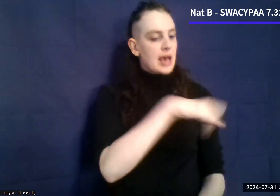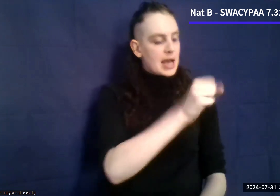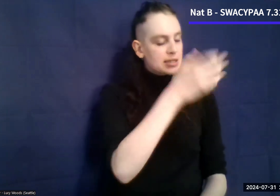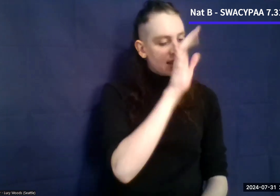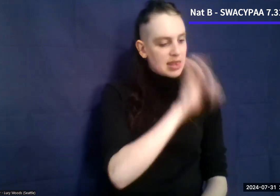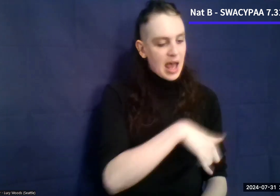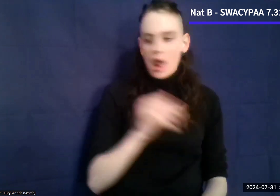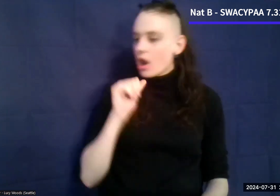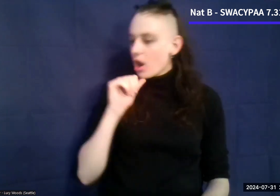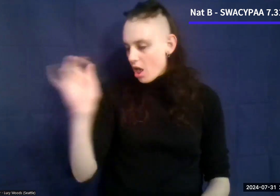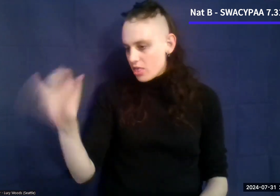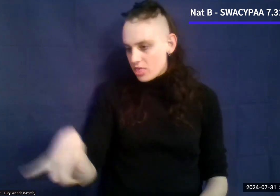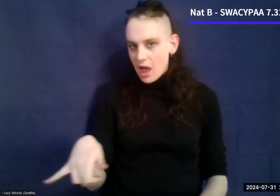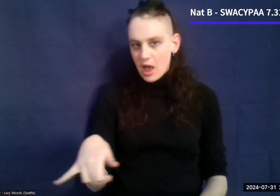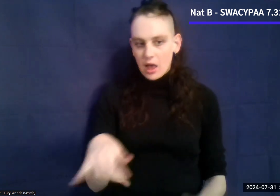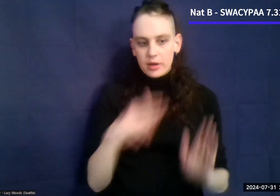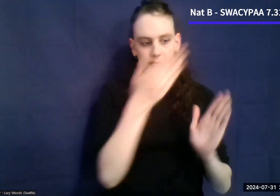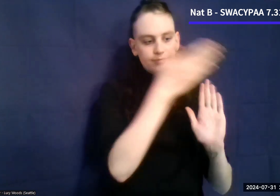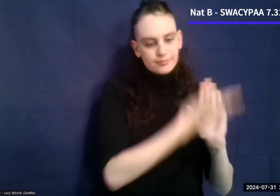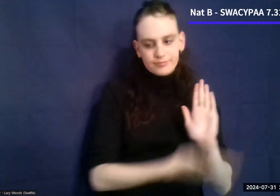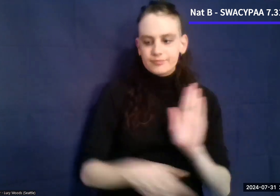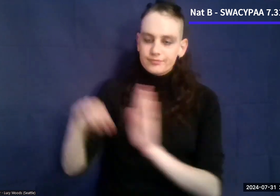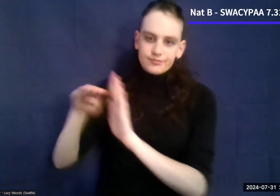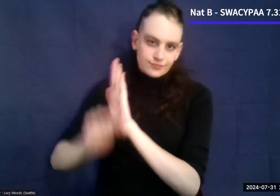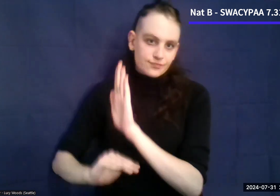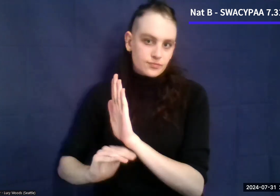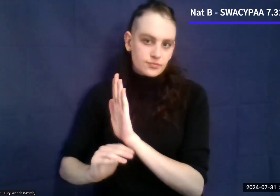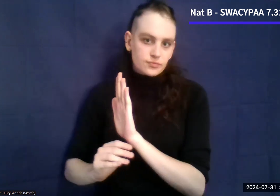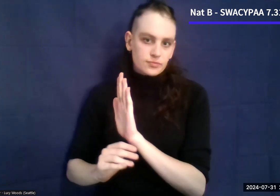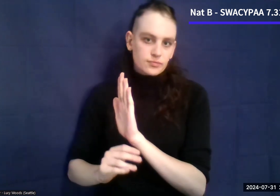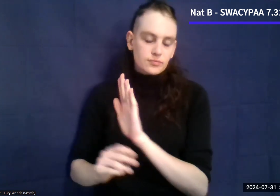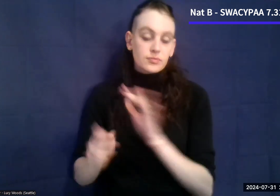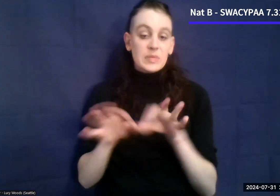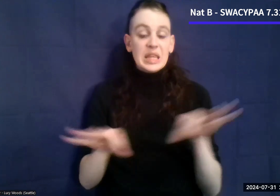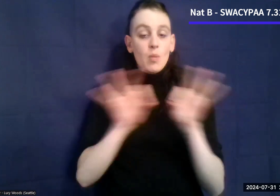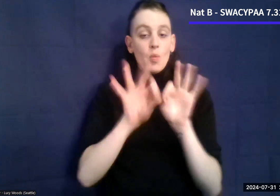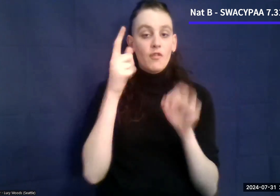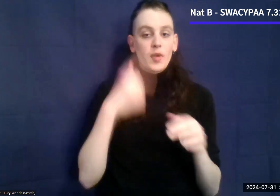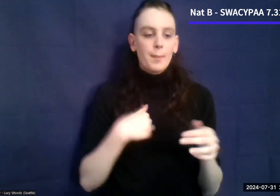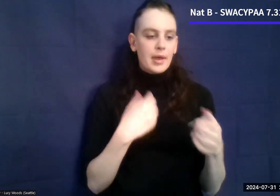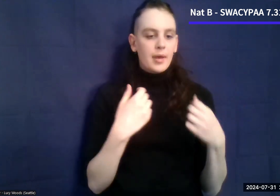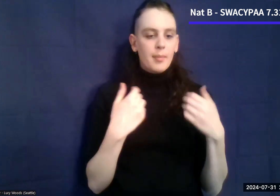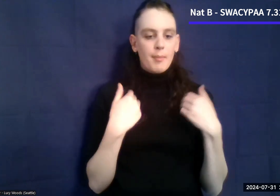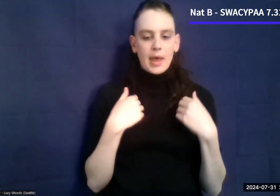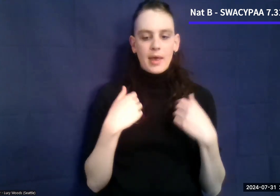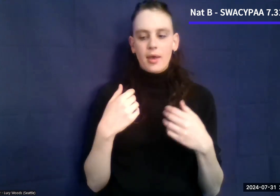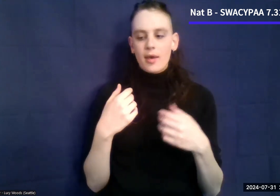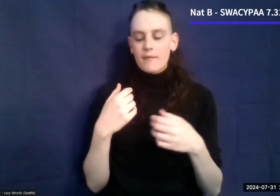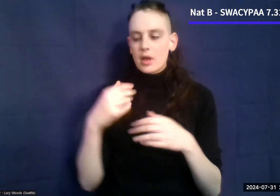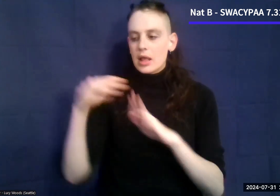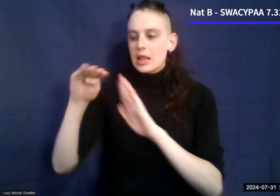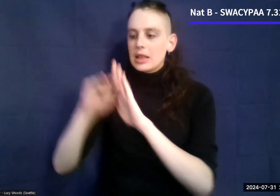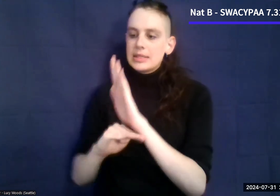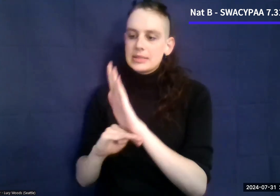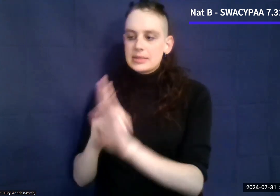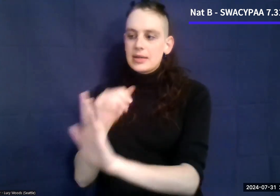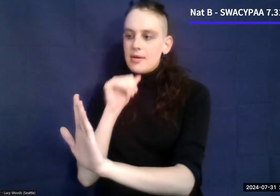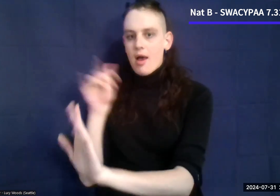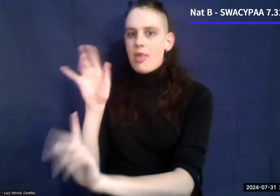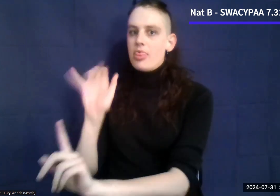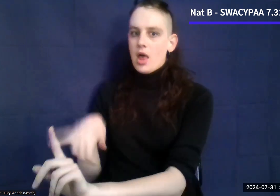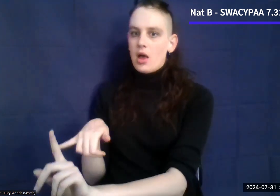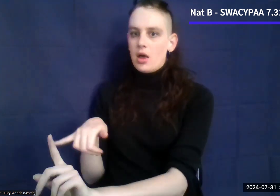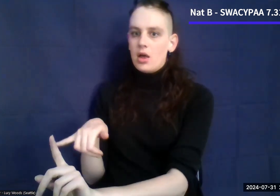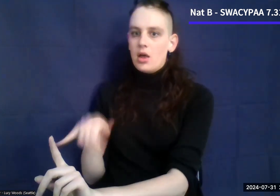for me to list the things it wasn't, because I kept picturing, you know, old school stuff, that it was just